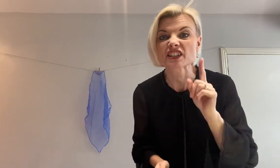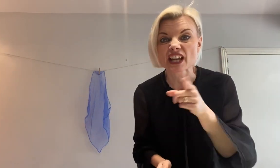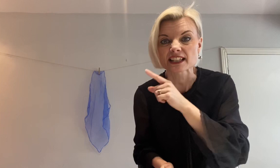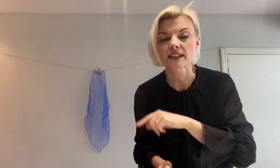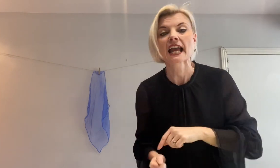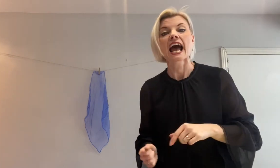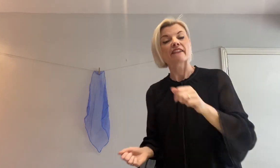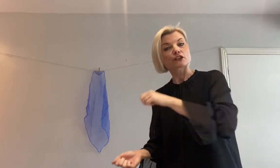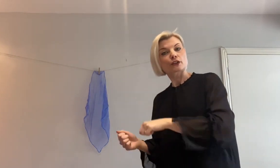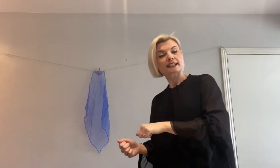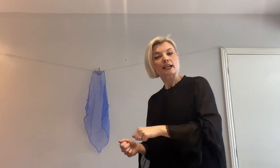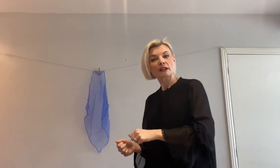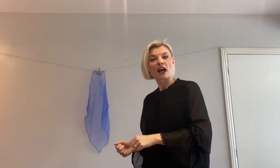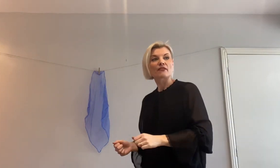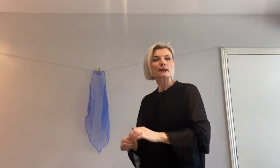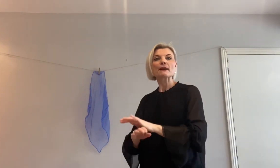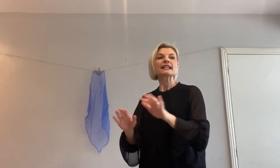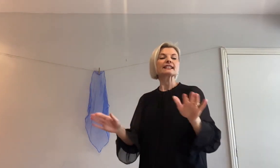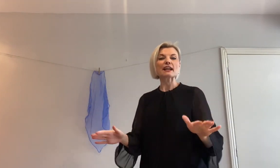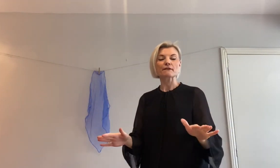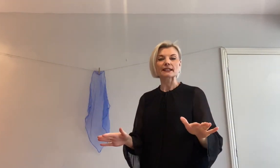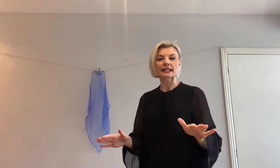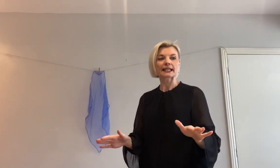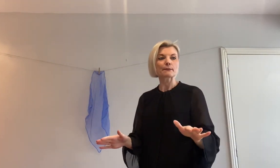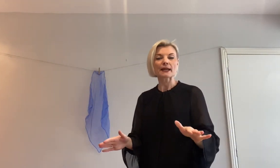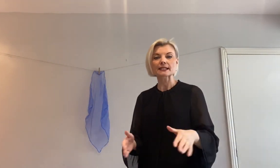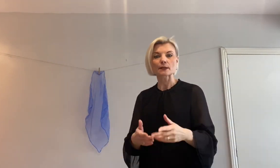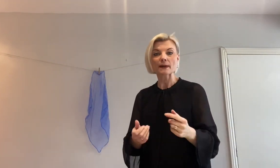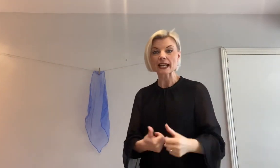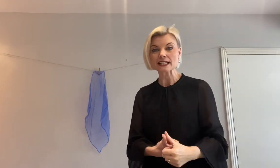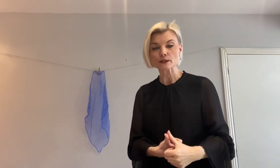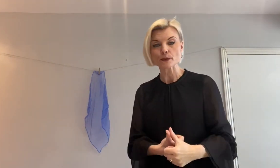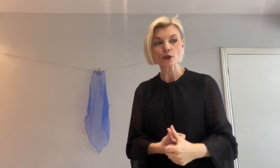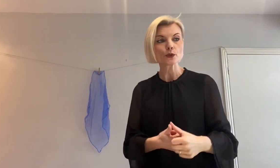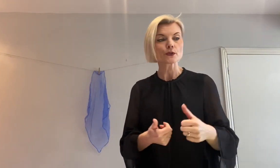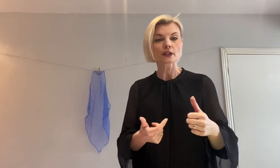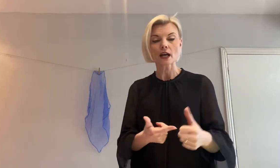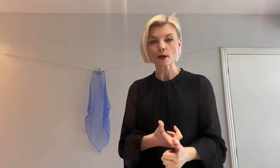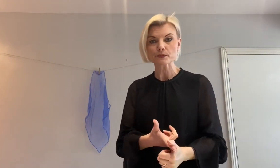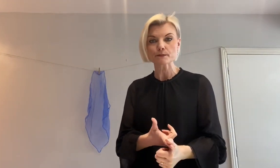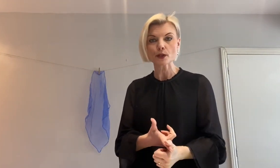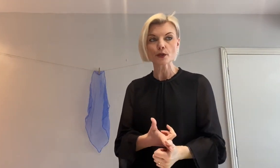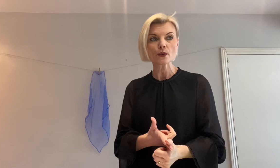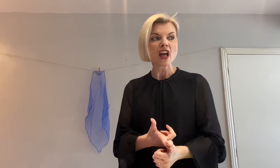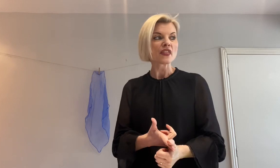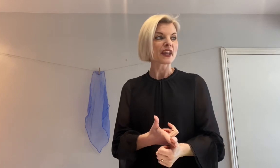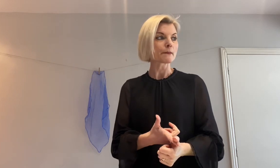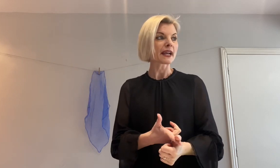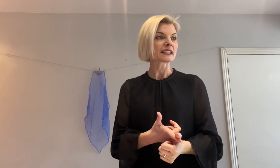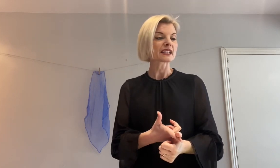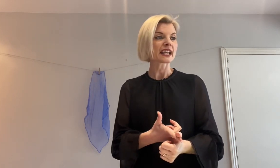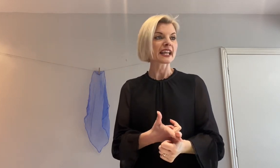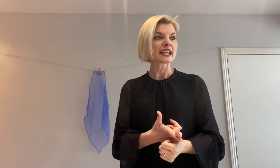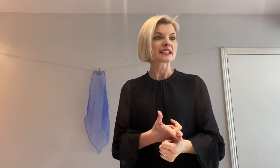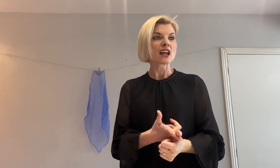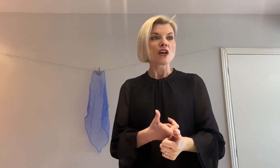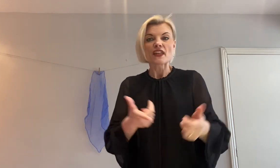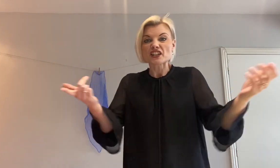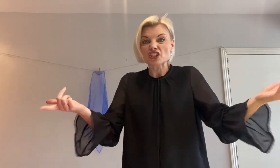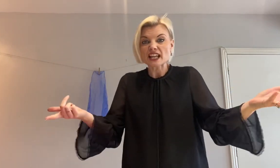yes. And they took it down and they painted everything. They painted the plates blue, the cups blue, they painted their sheds